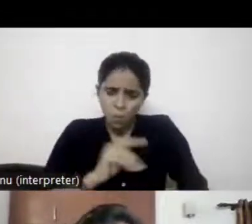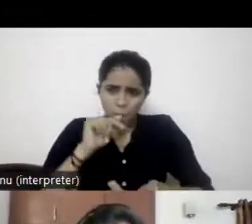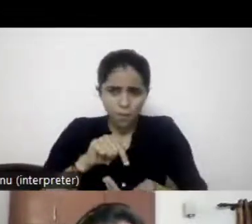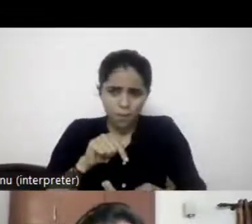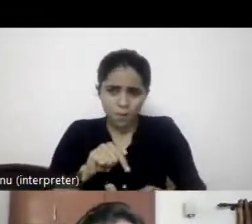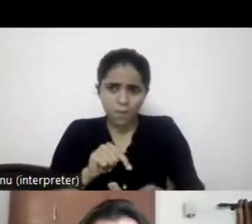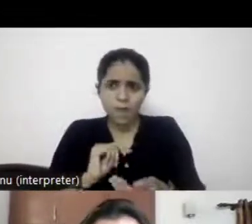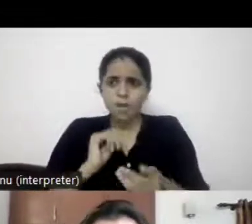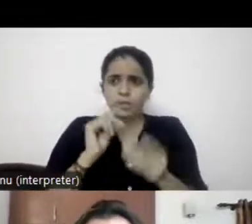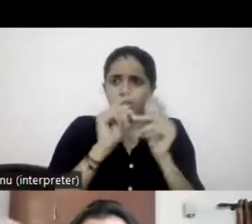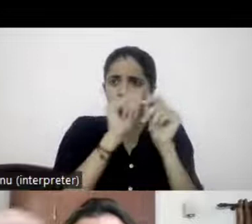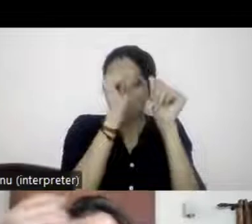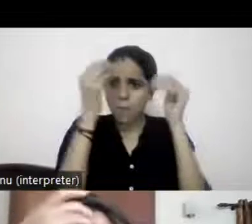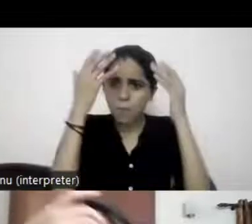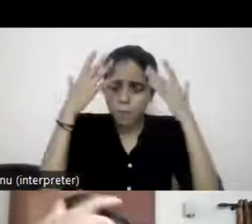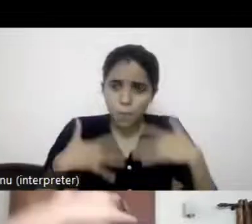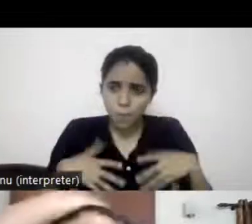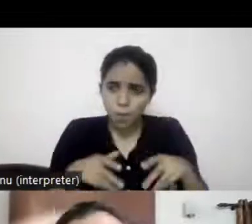perfection? Who is